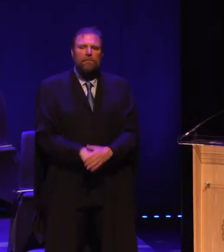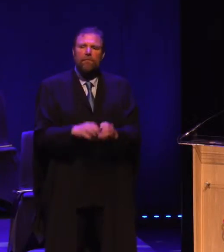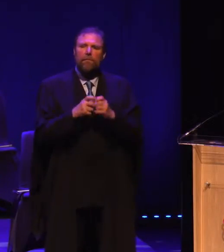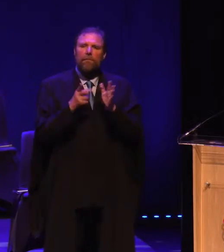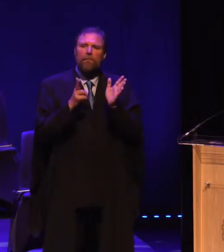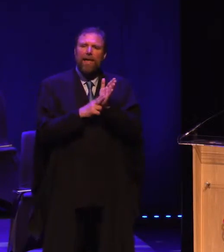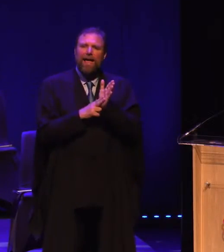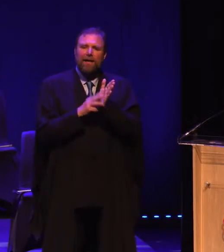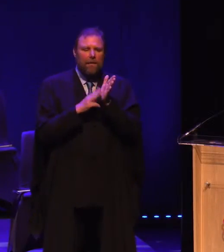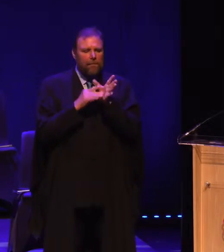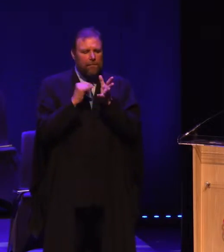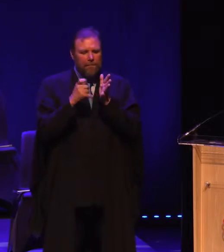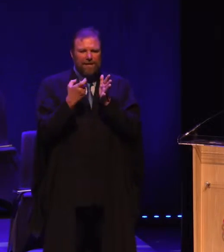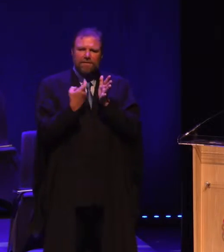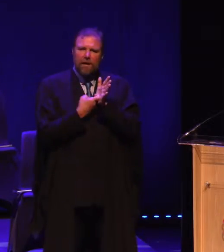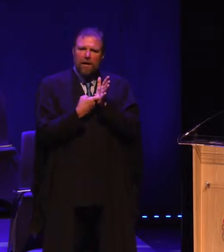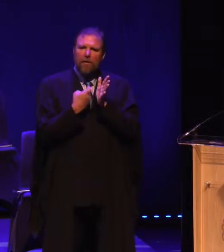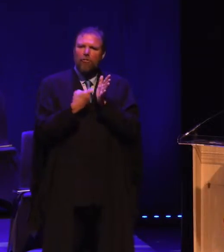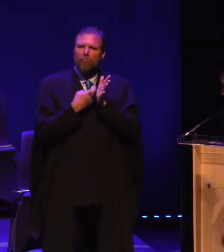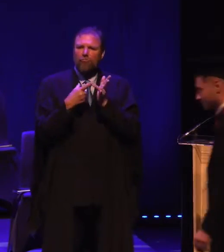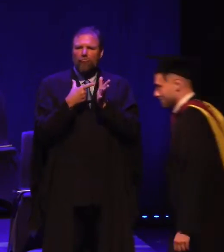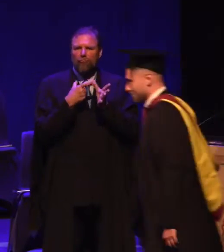Ben Mesa Roach.